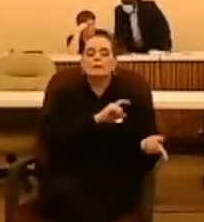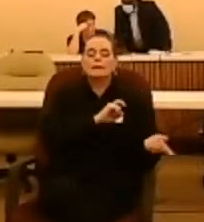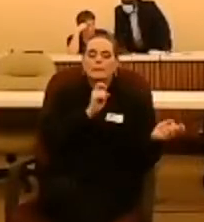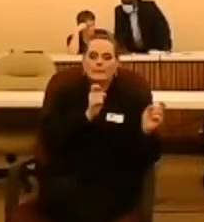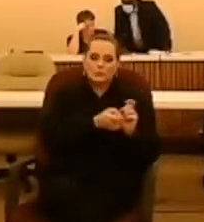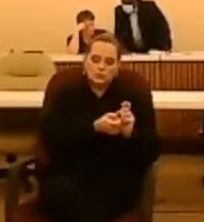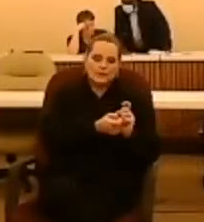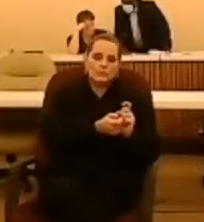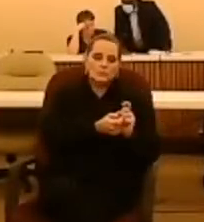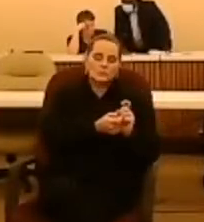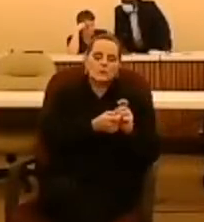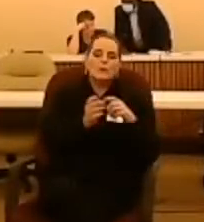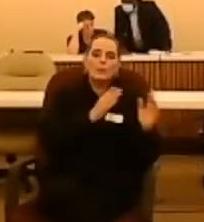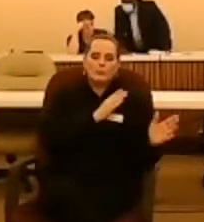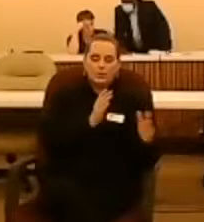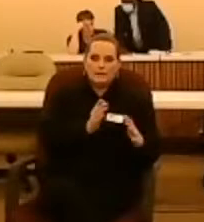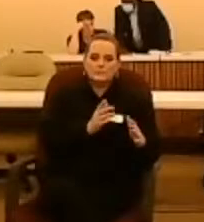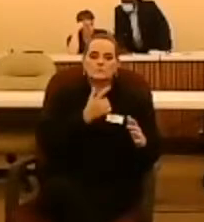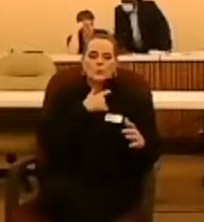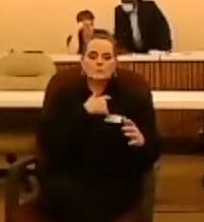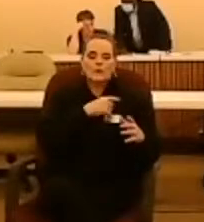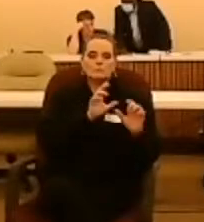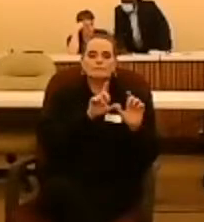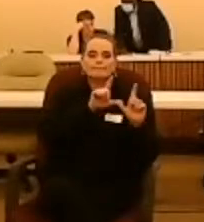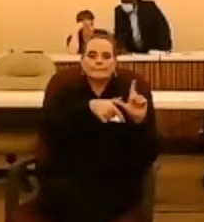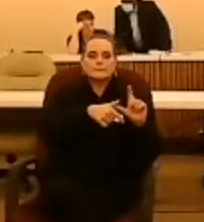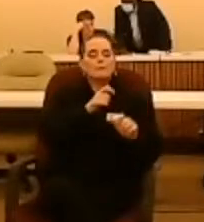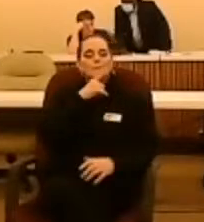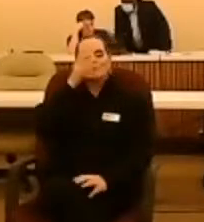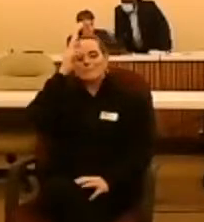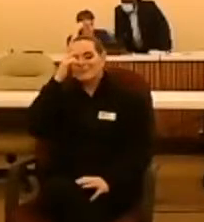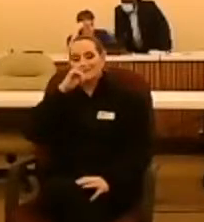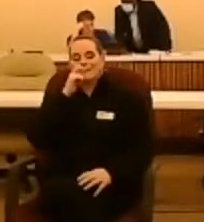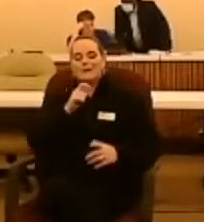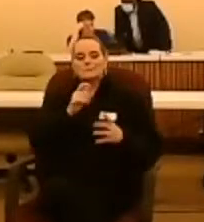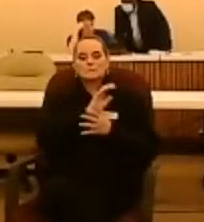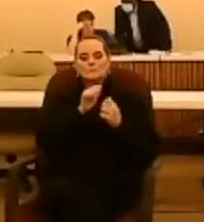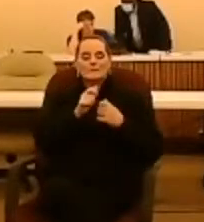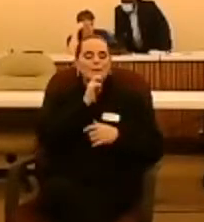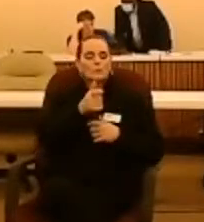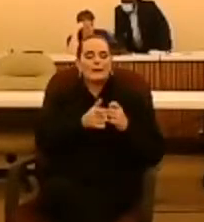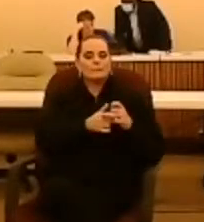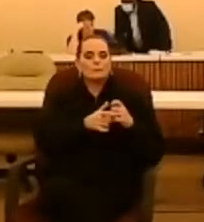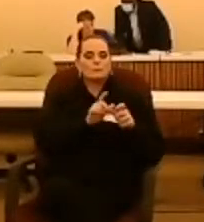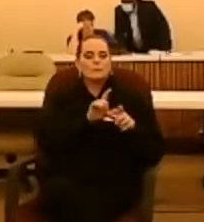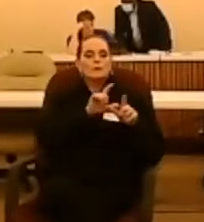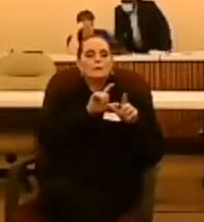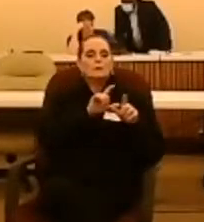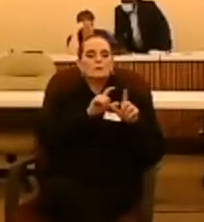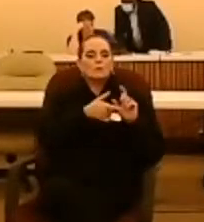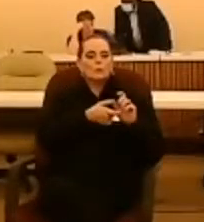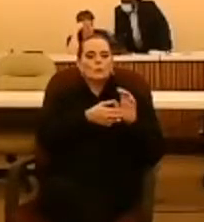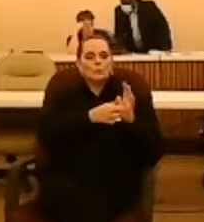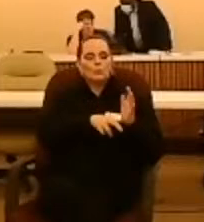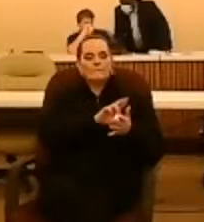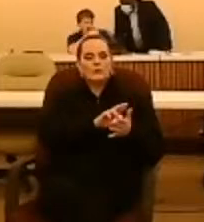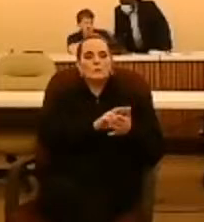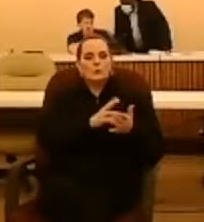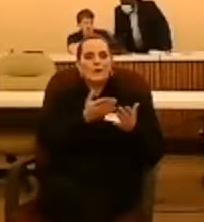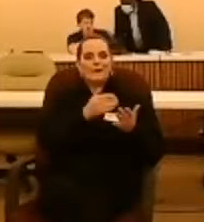date. Those have expired. But because they're not disturbing it, they don't have to redefine it. Now, if we look to put our trail in